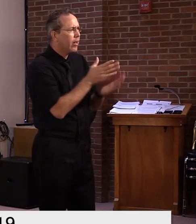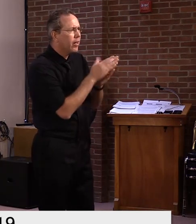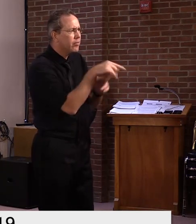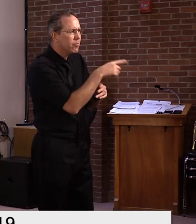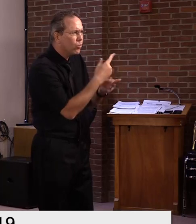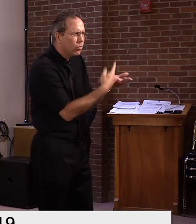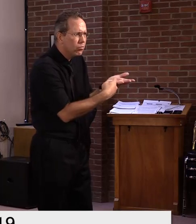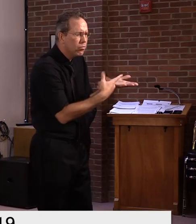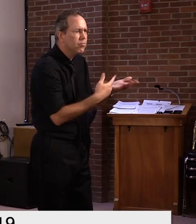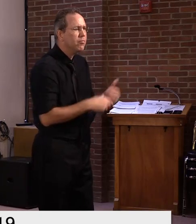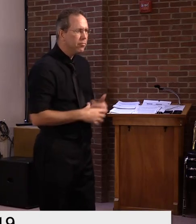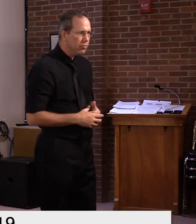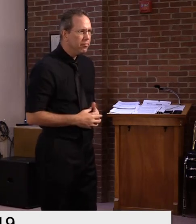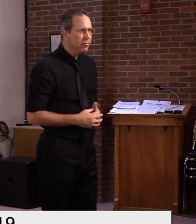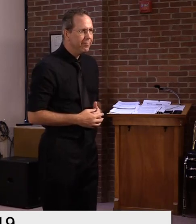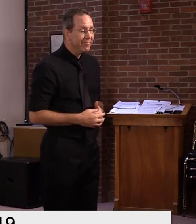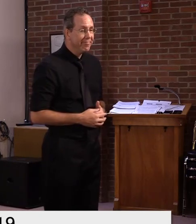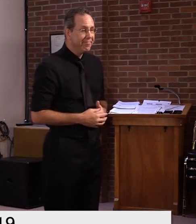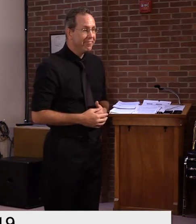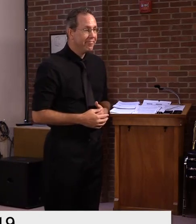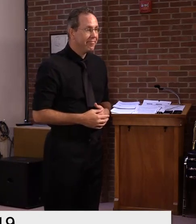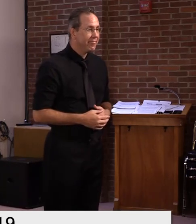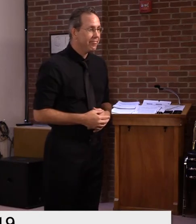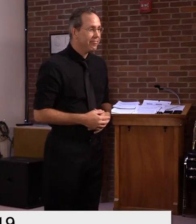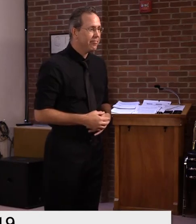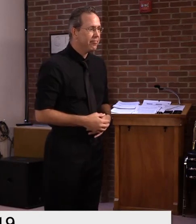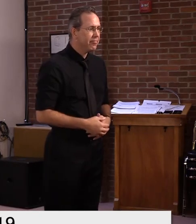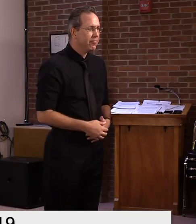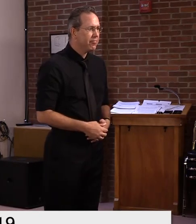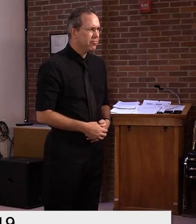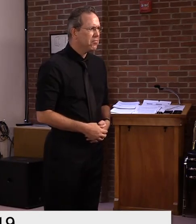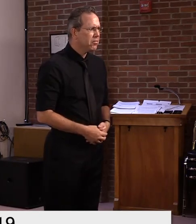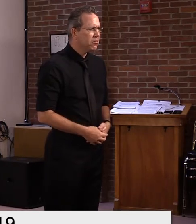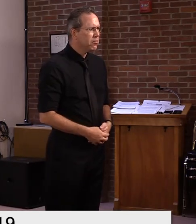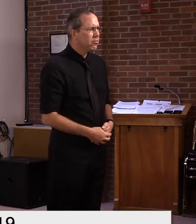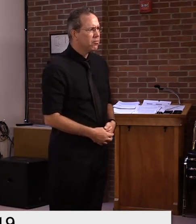Thank you. Thank you all very much. Avery Powell, WCAX.